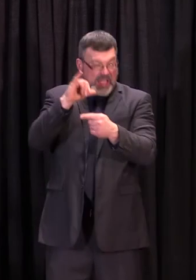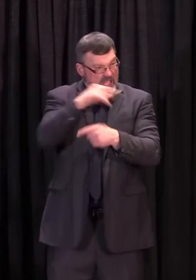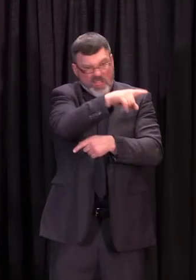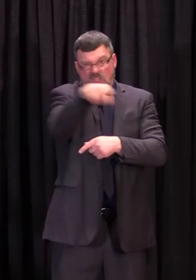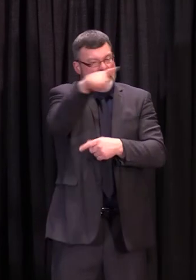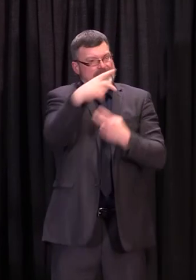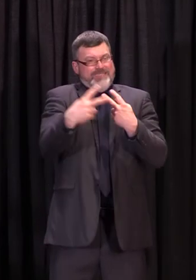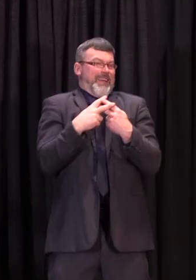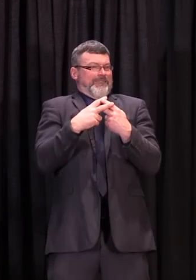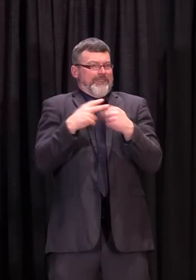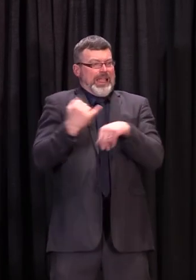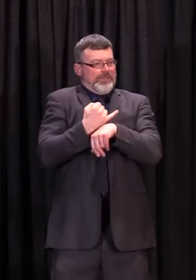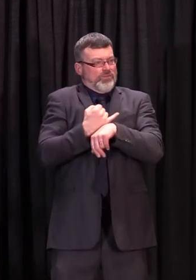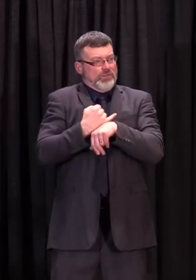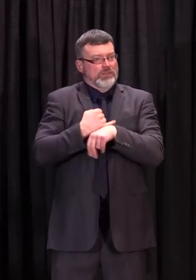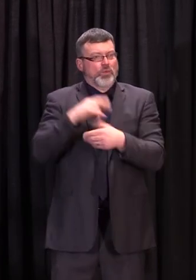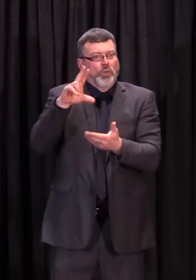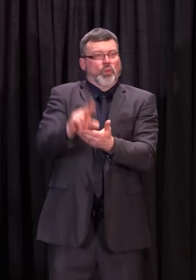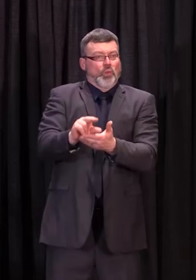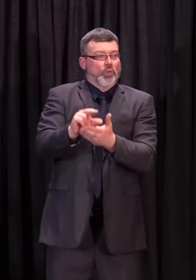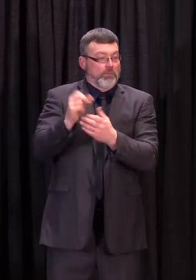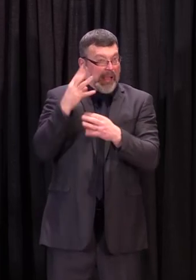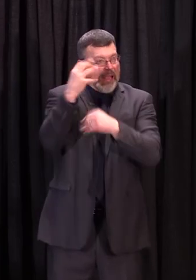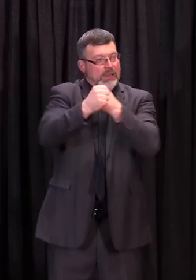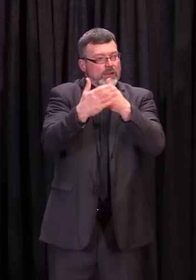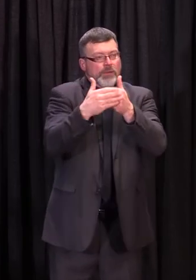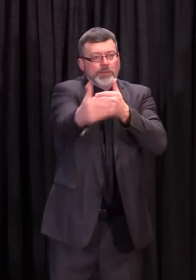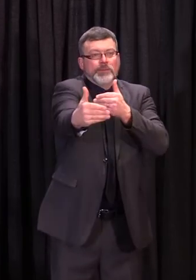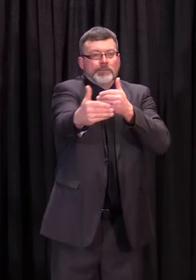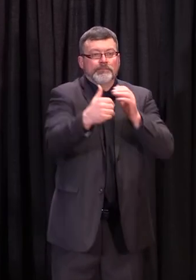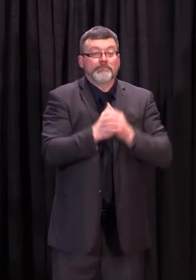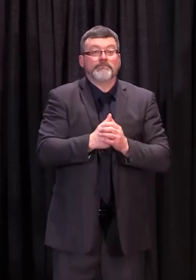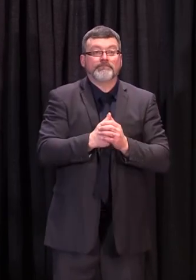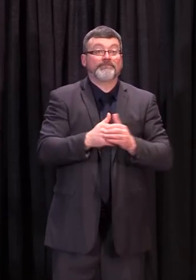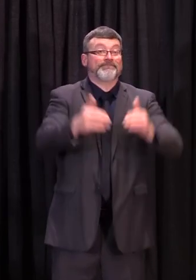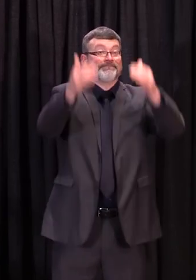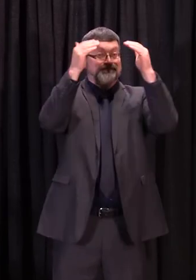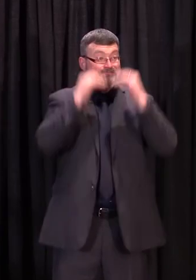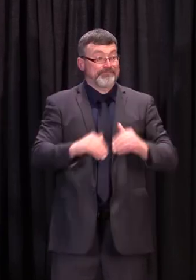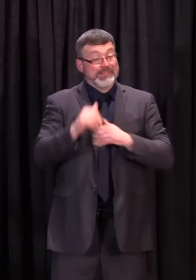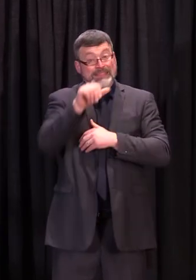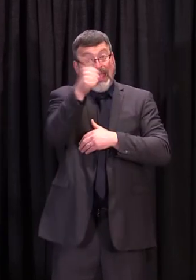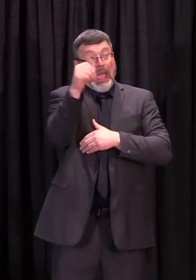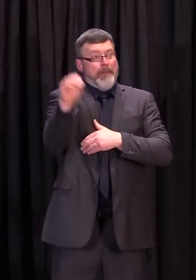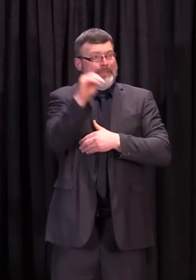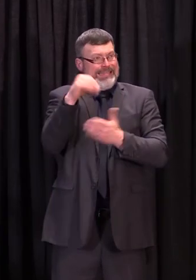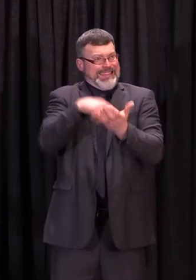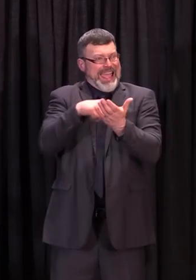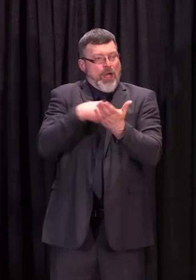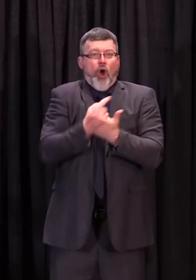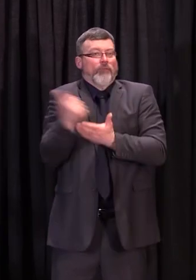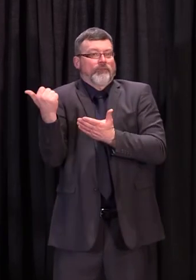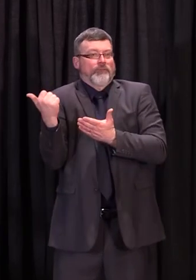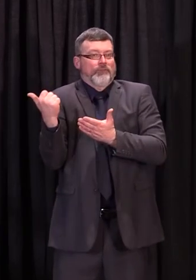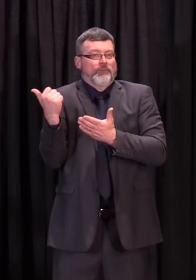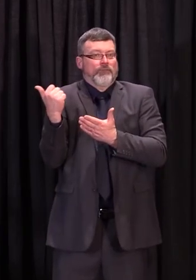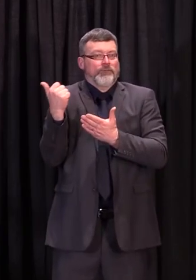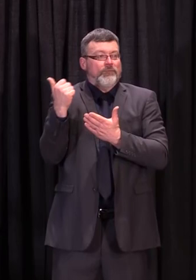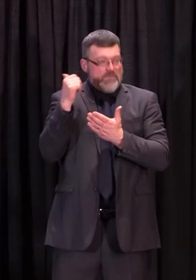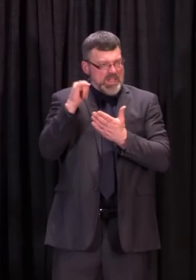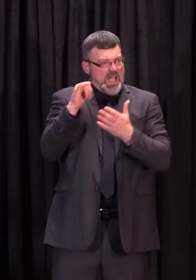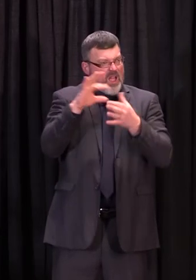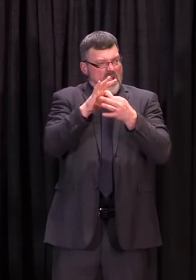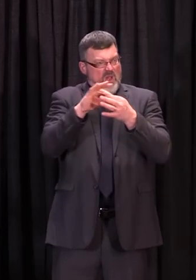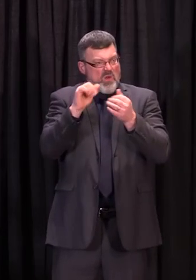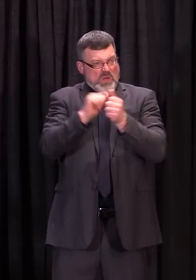And we'll eliminate a $10 million debt in our Property Management Internal Service Fund, something you may not